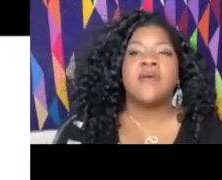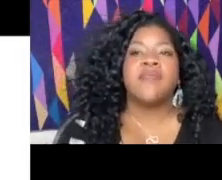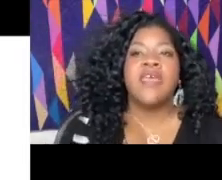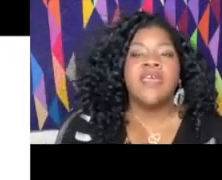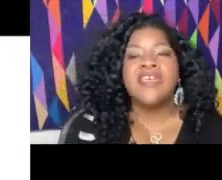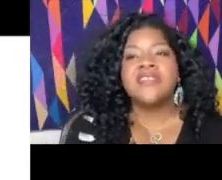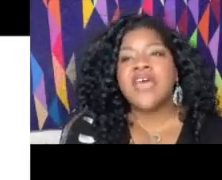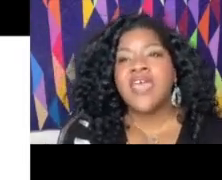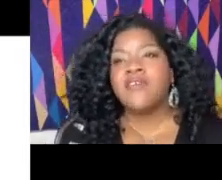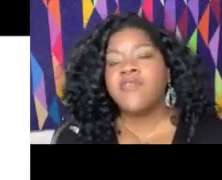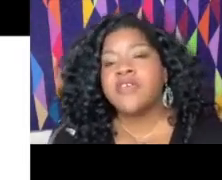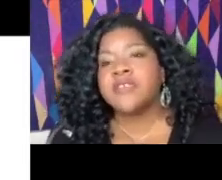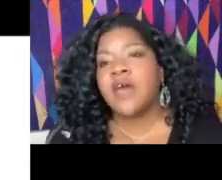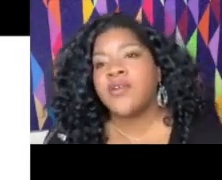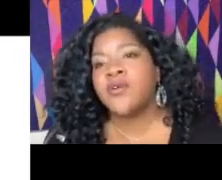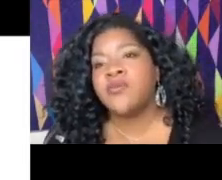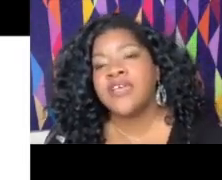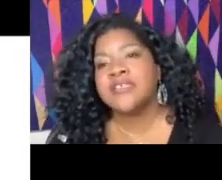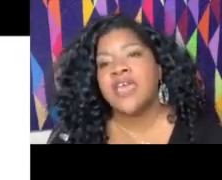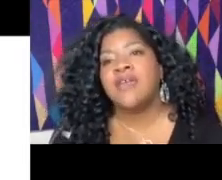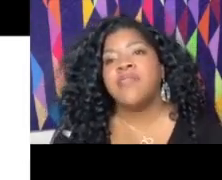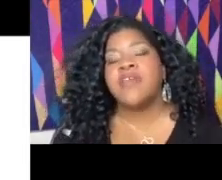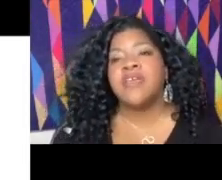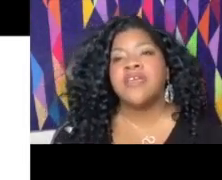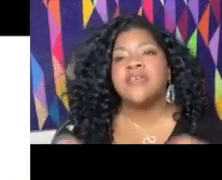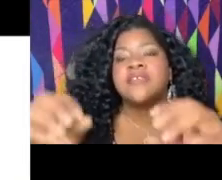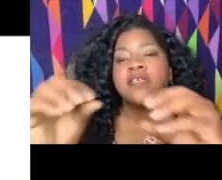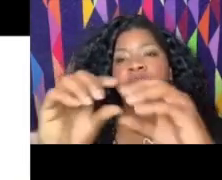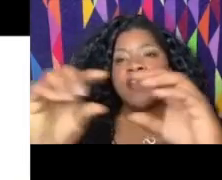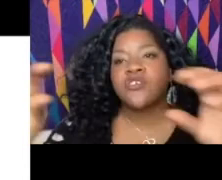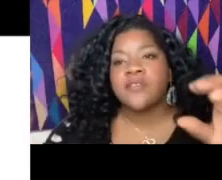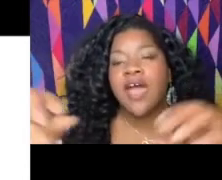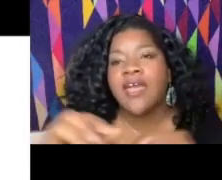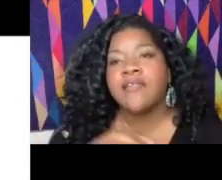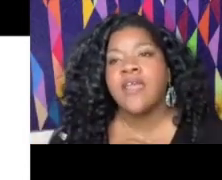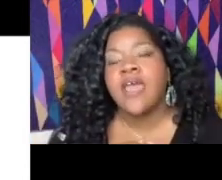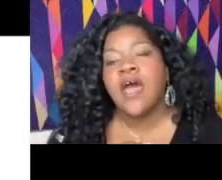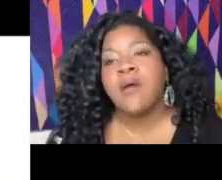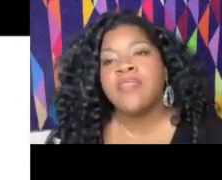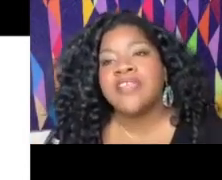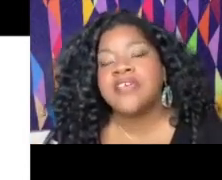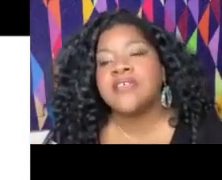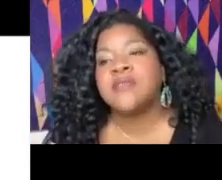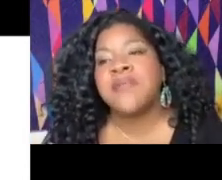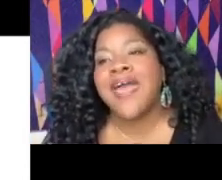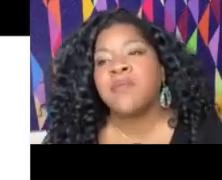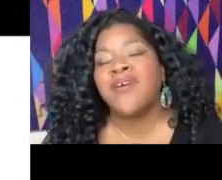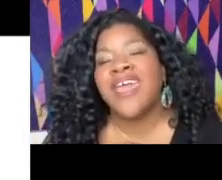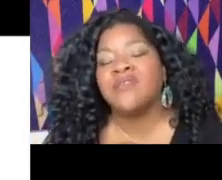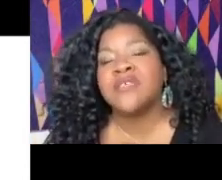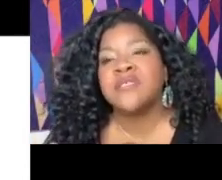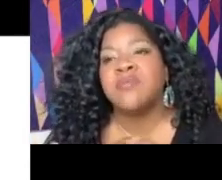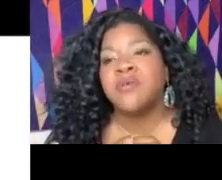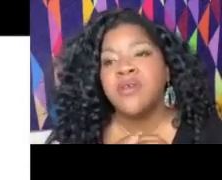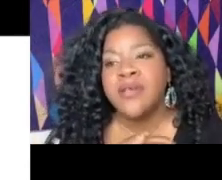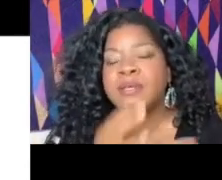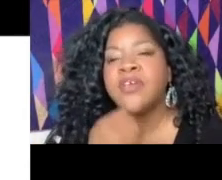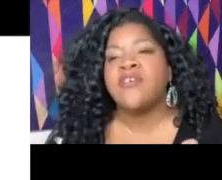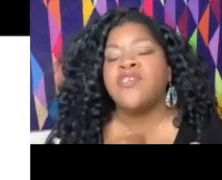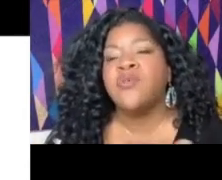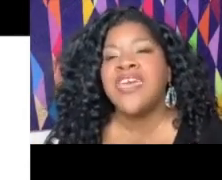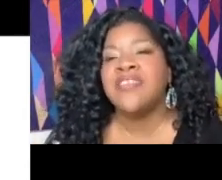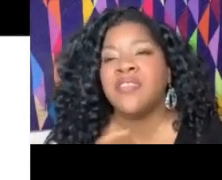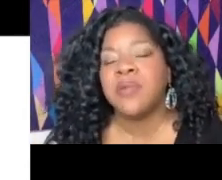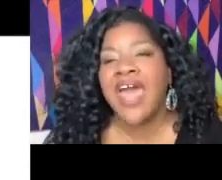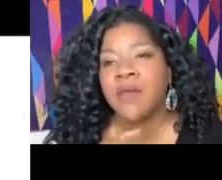is inside of this auto race game, there is a special line that says the black ball counts as double. So